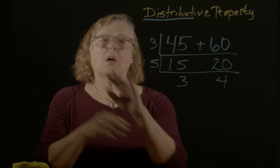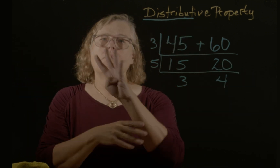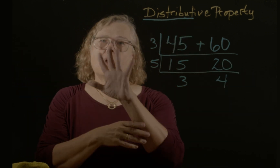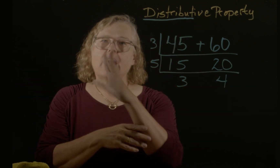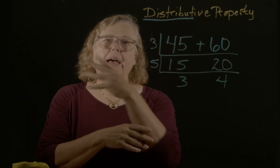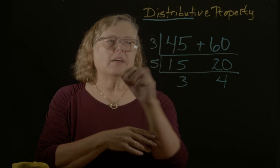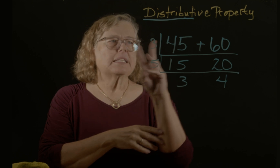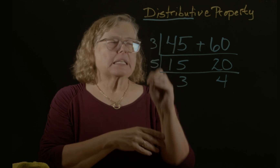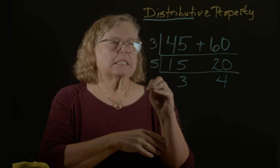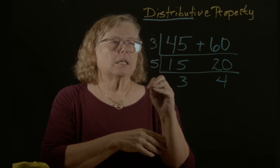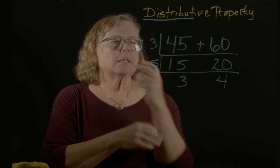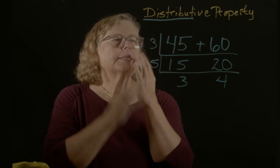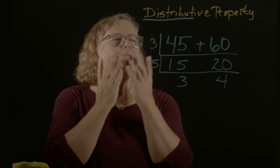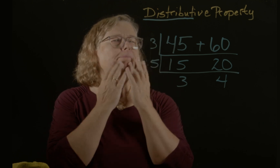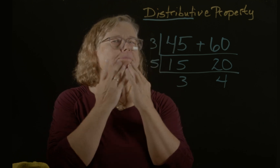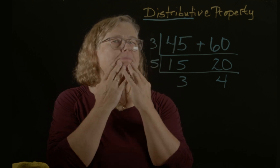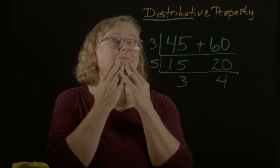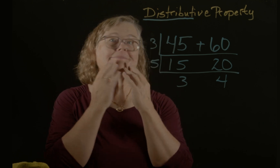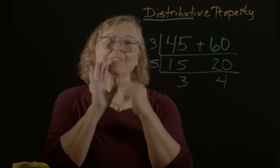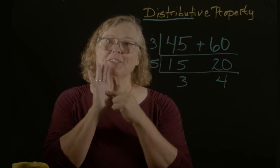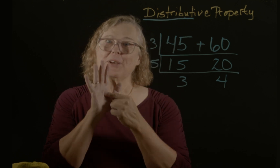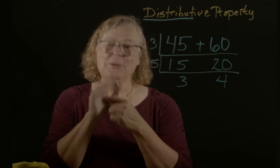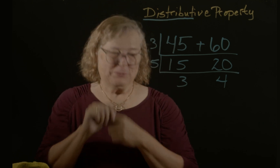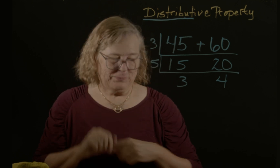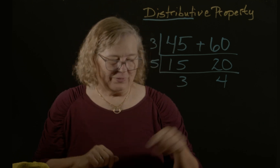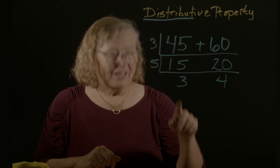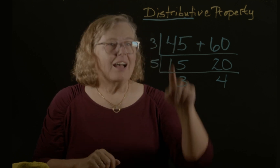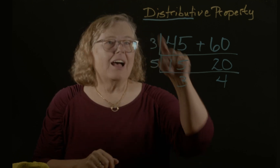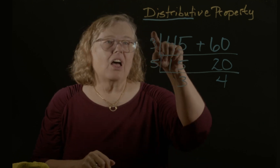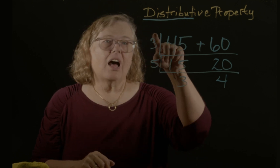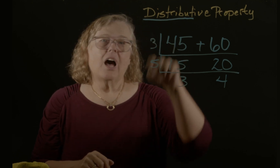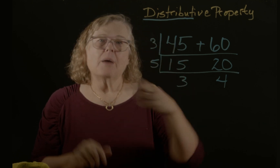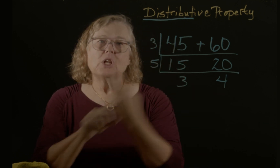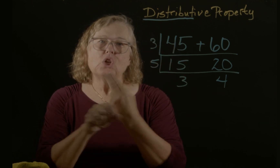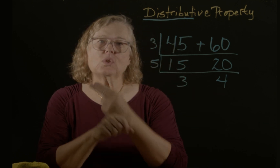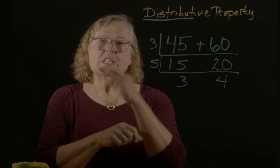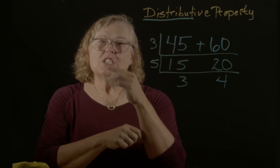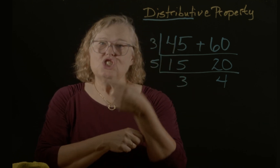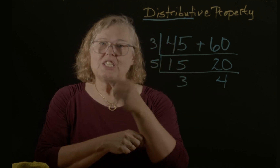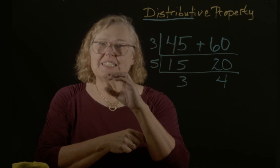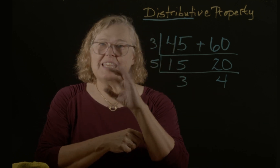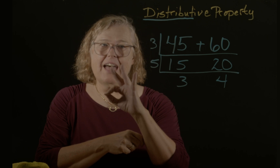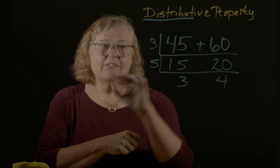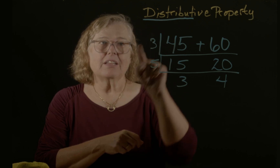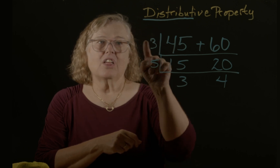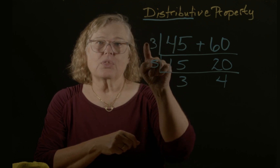we could add 45 and 60 a different way? Let me show you. I'm going to